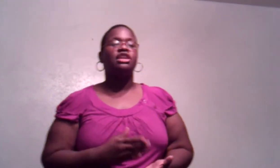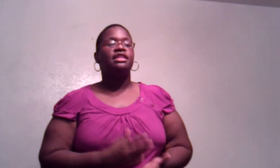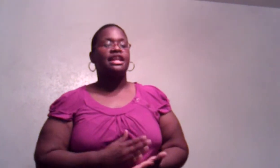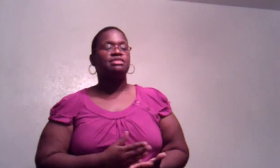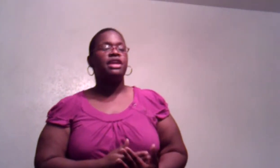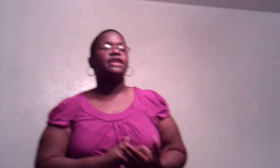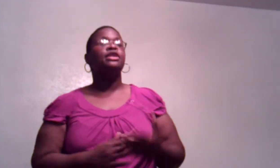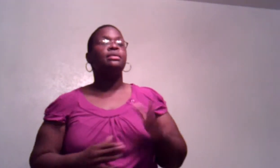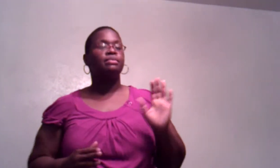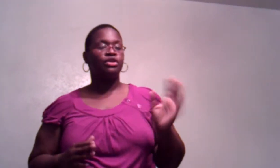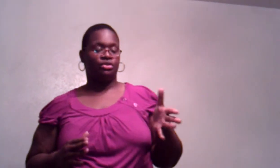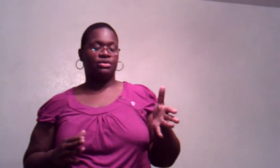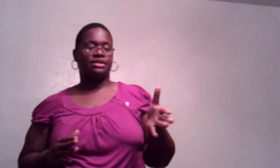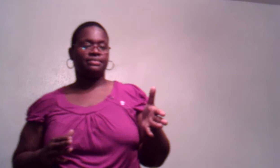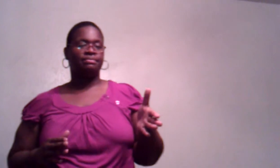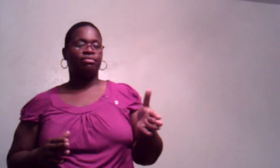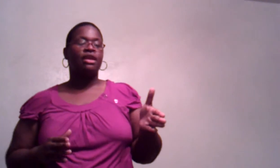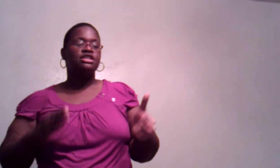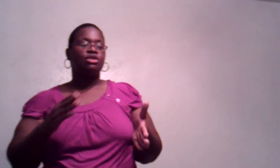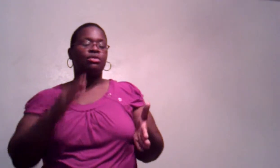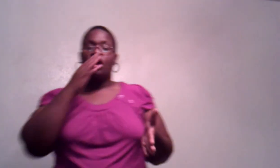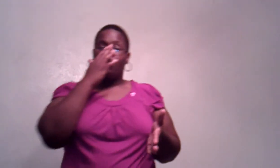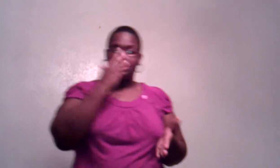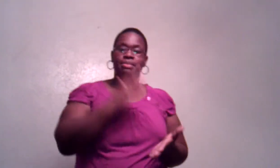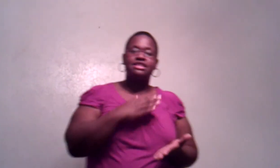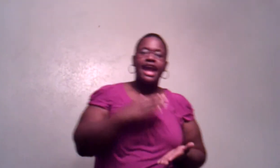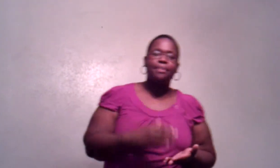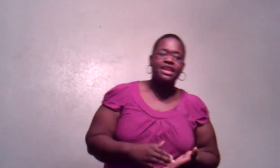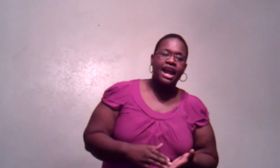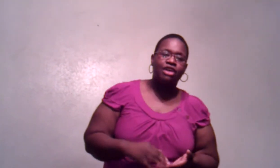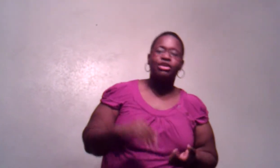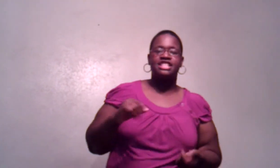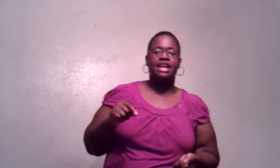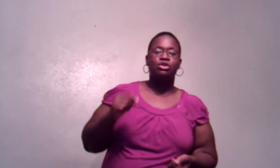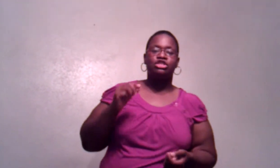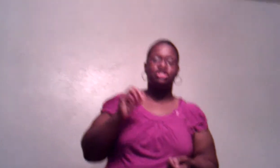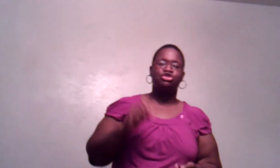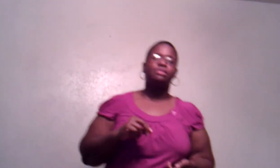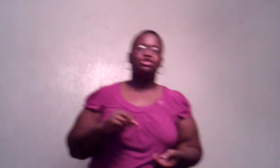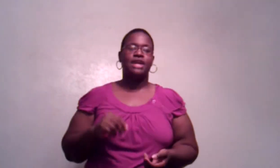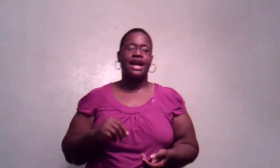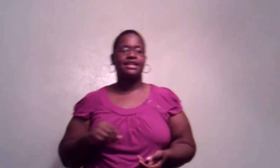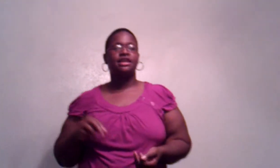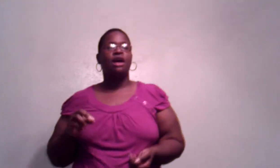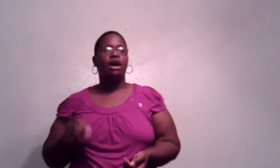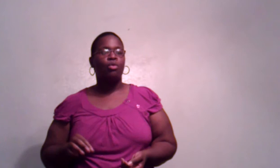that is being produced. So what's about to happen now is that I'm going to distribute you guys a